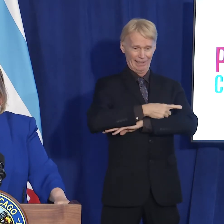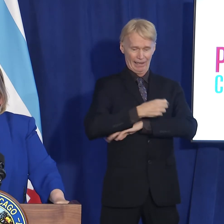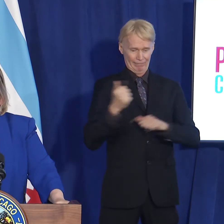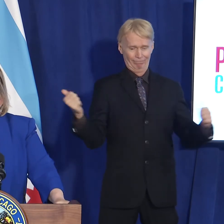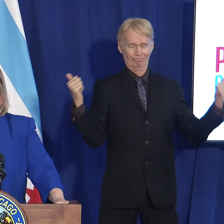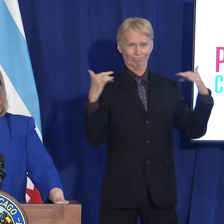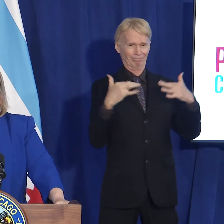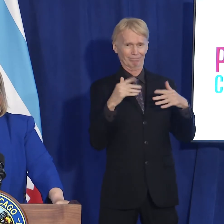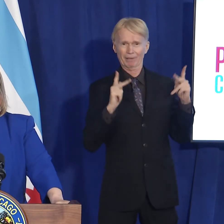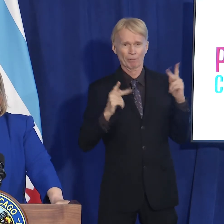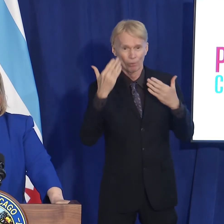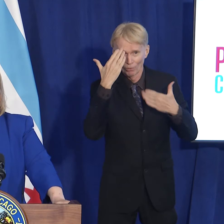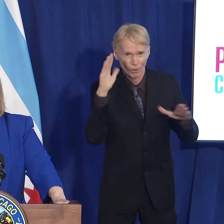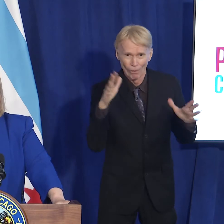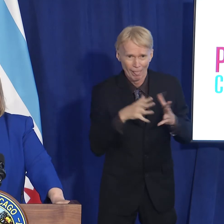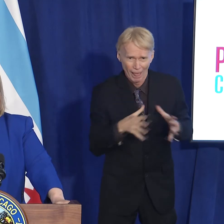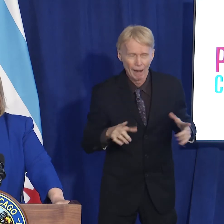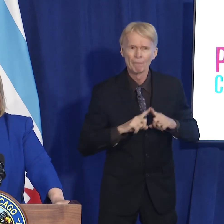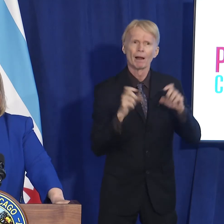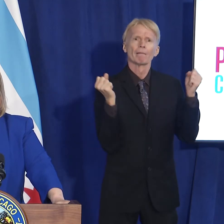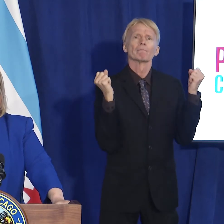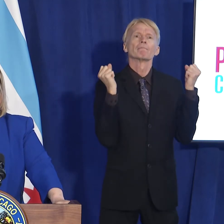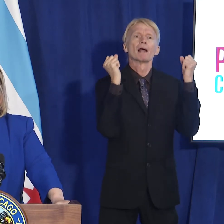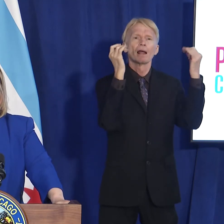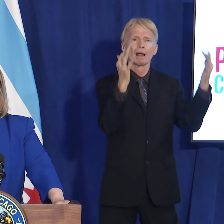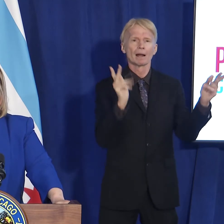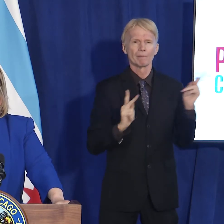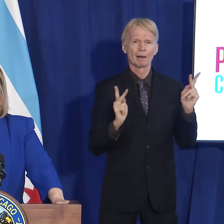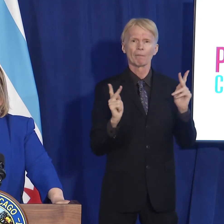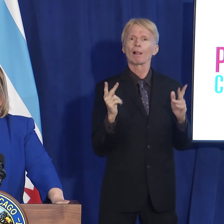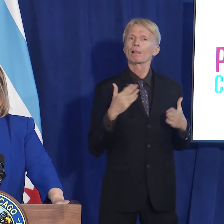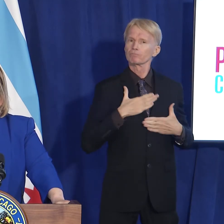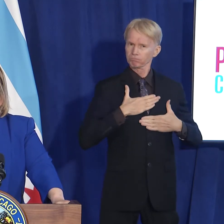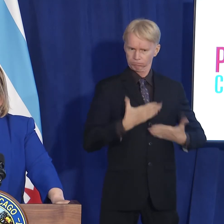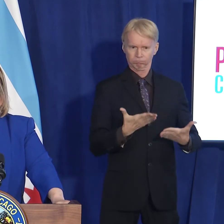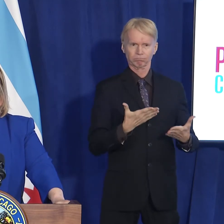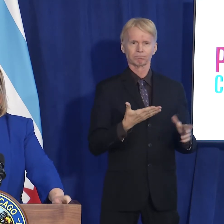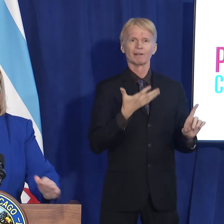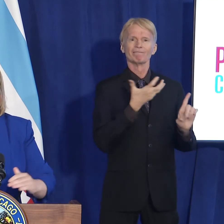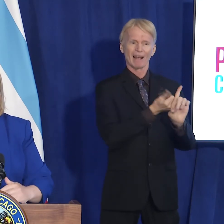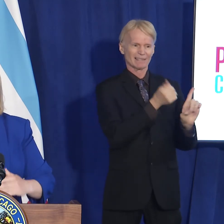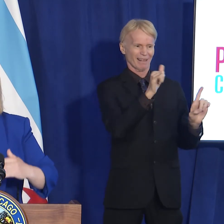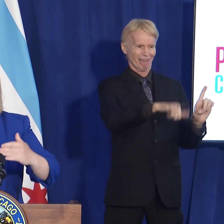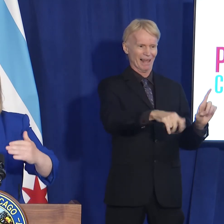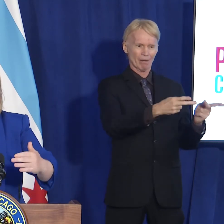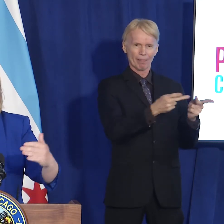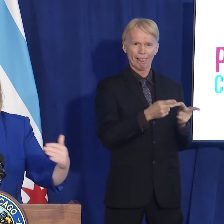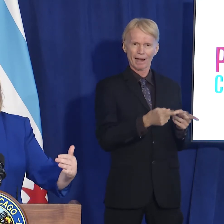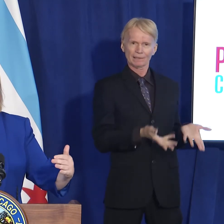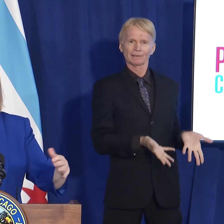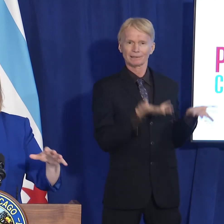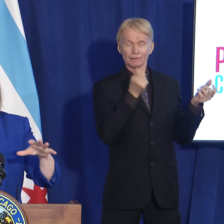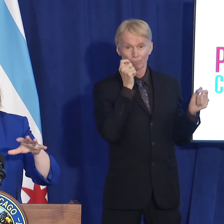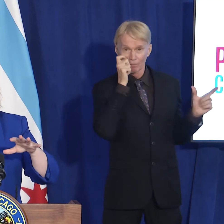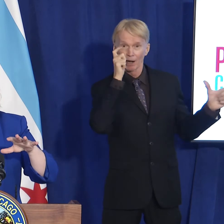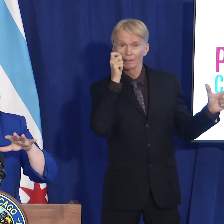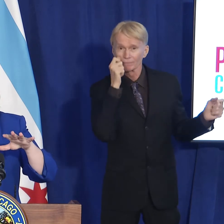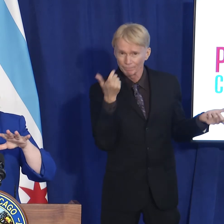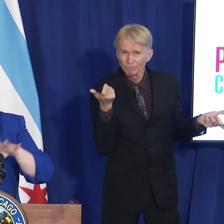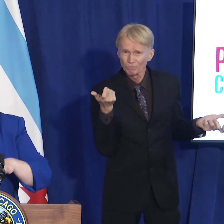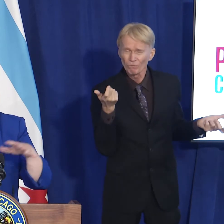of advance attention, had many people decide to get vaccinated in that site. And so we're trying to think